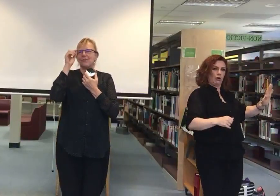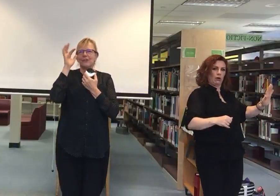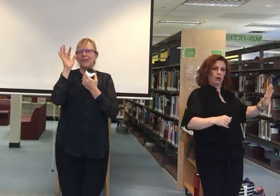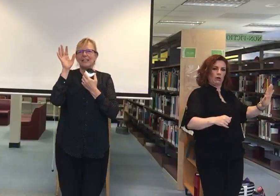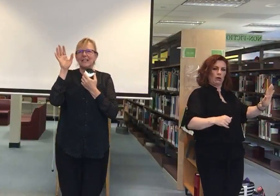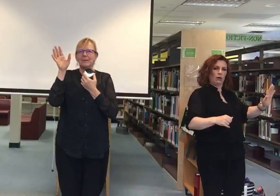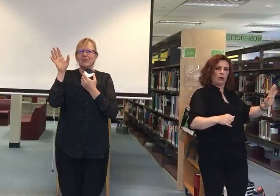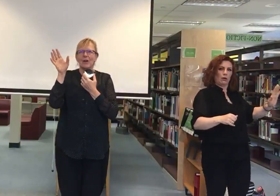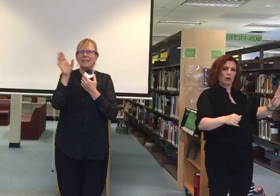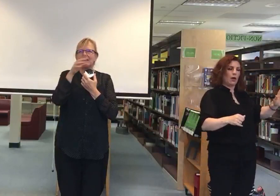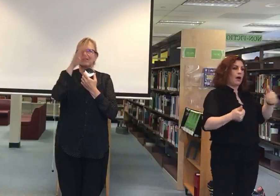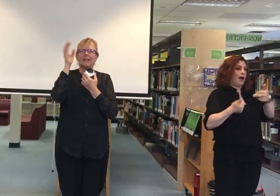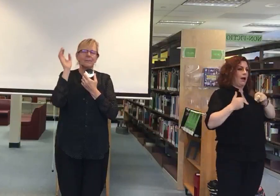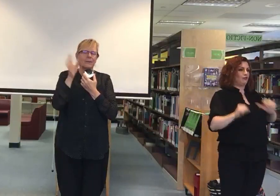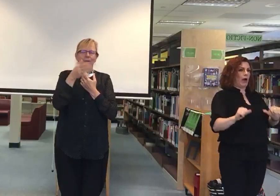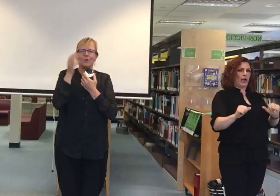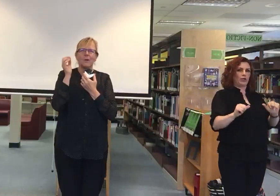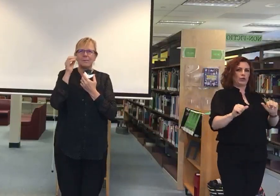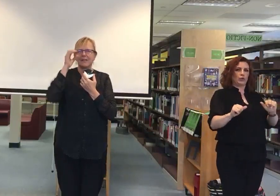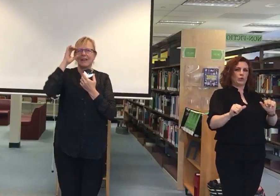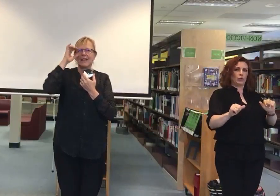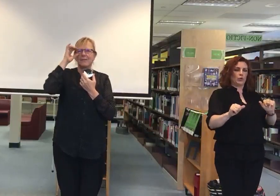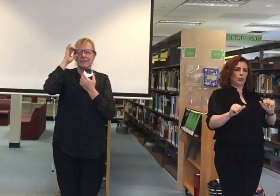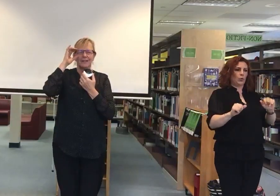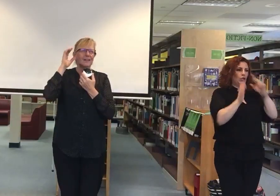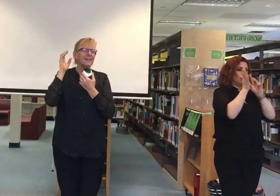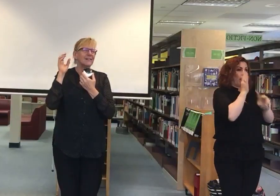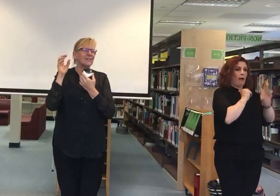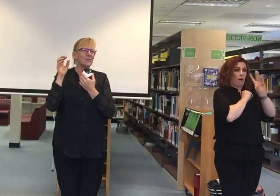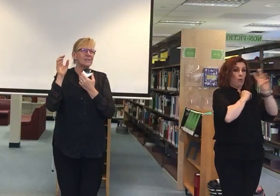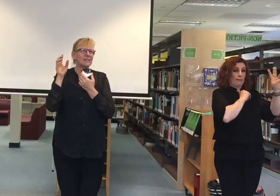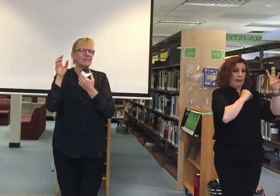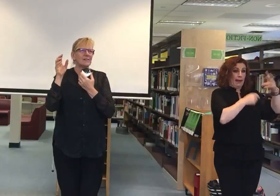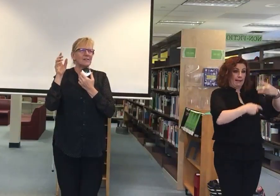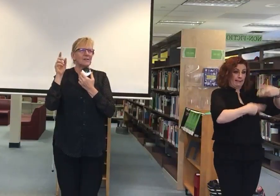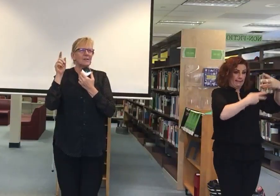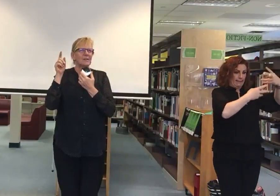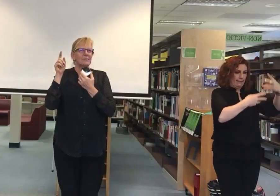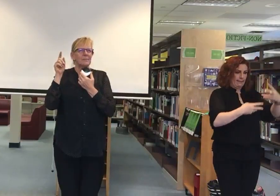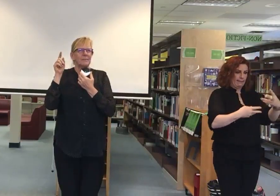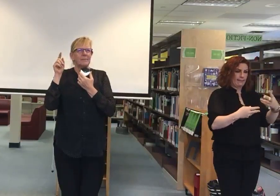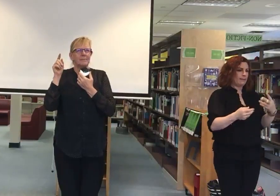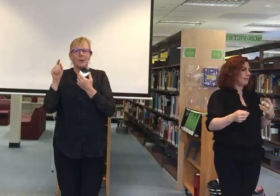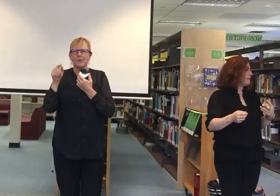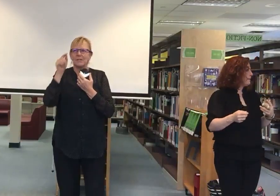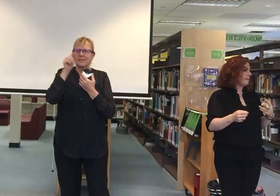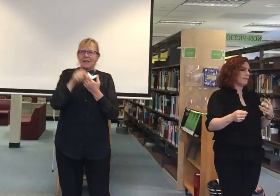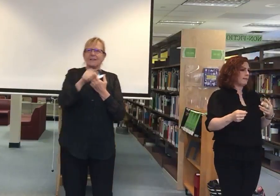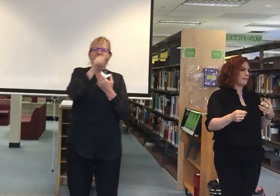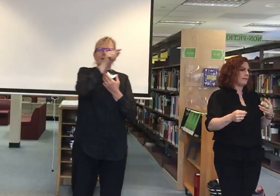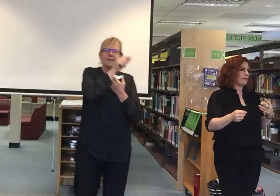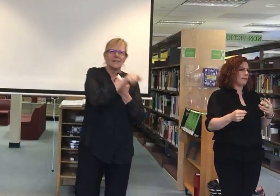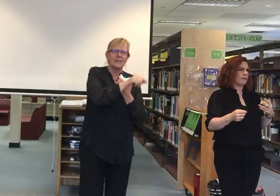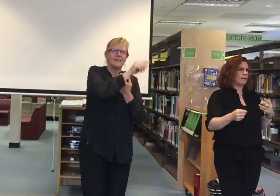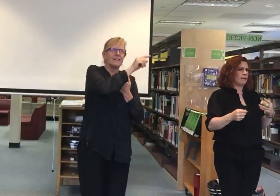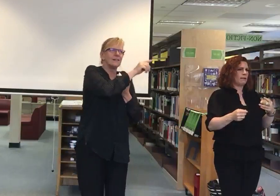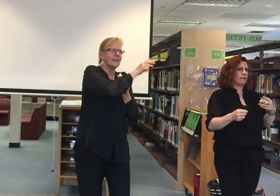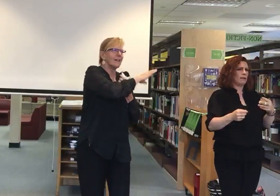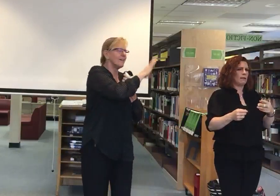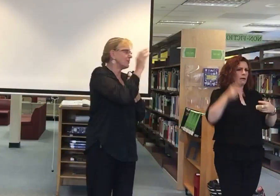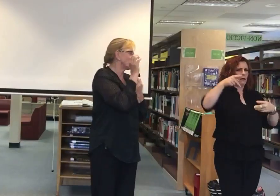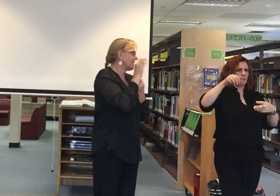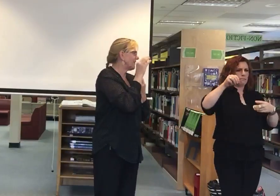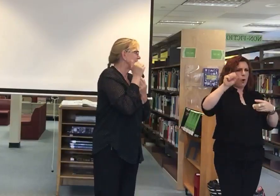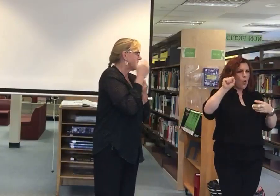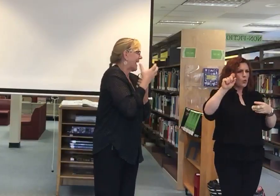I kept, you know, anytime I tried to look up the website, I was, you know, is it post-secondary,